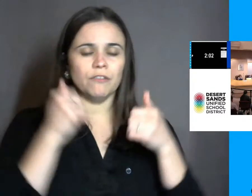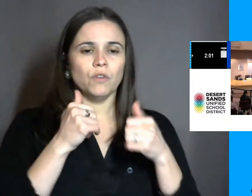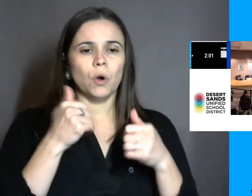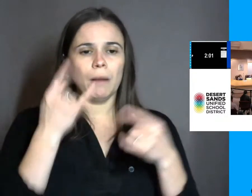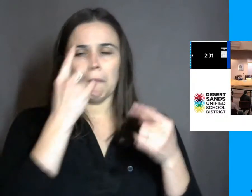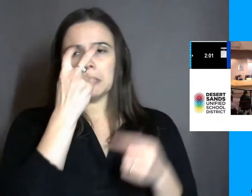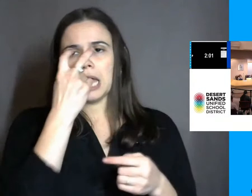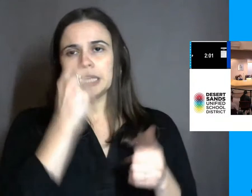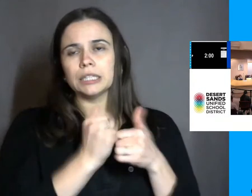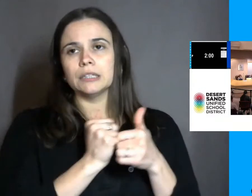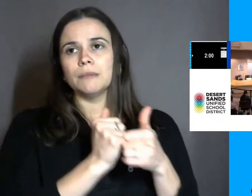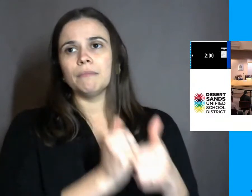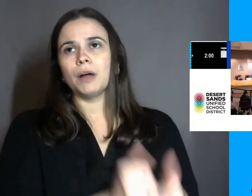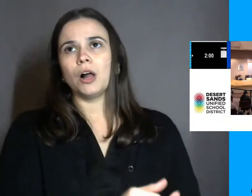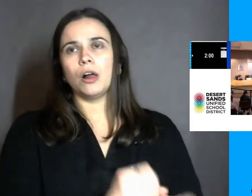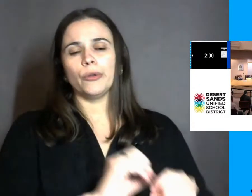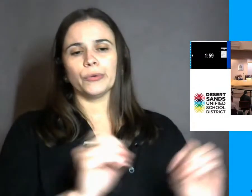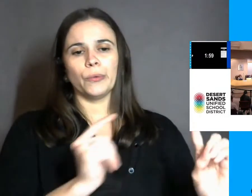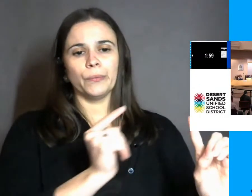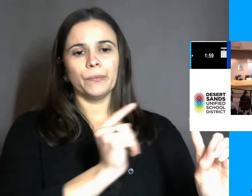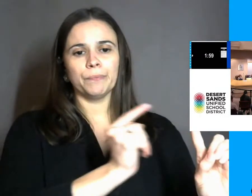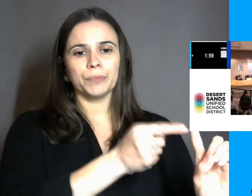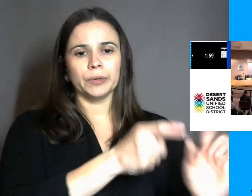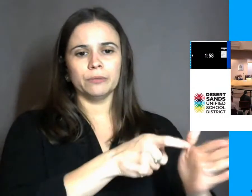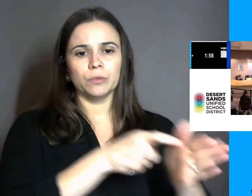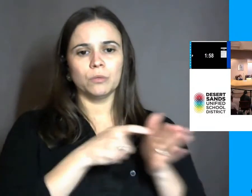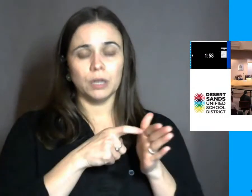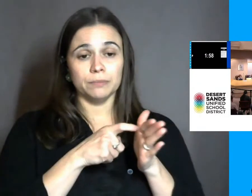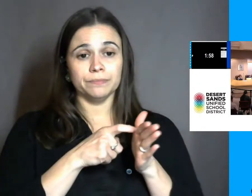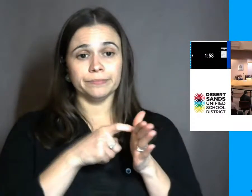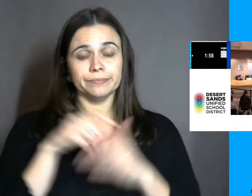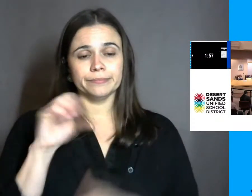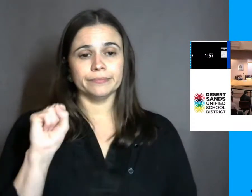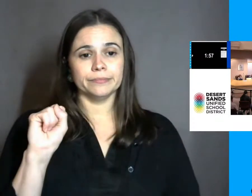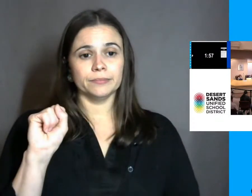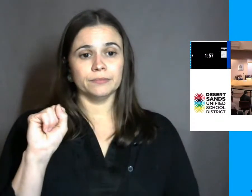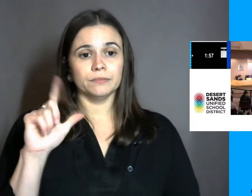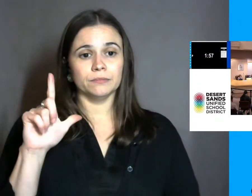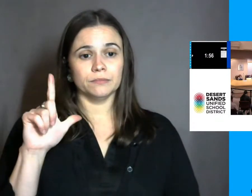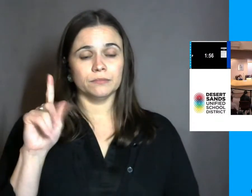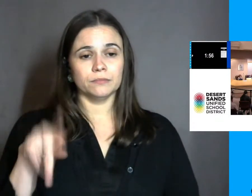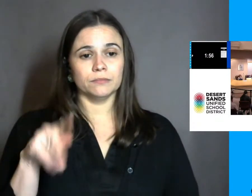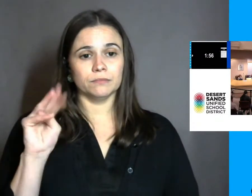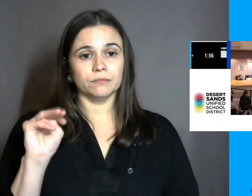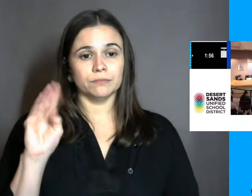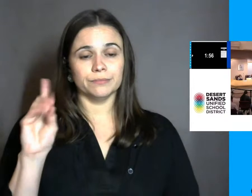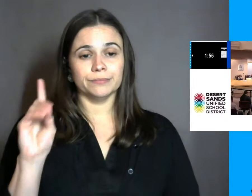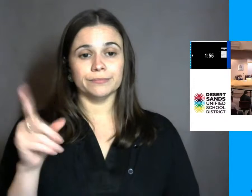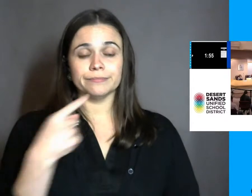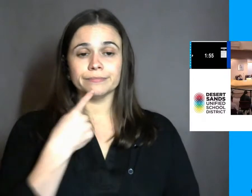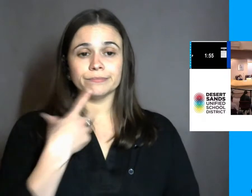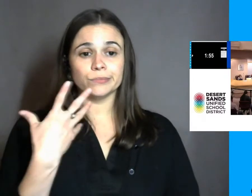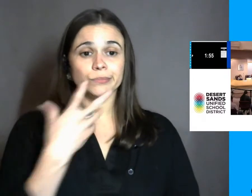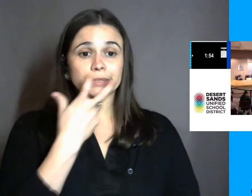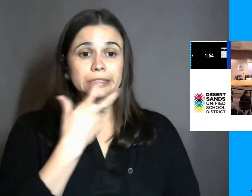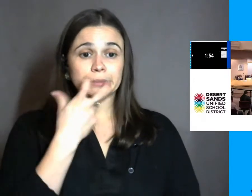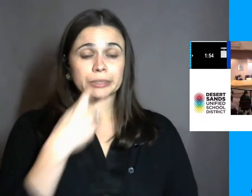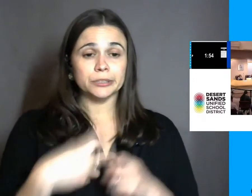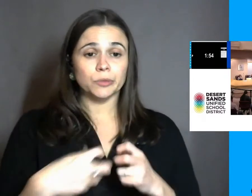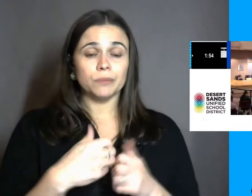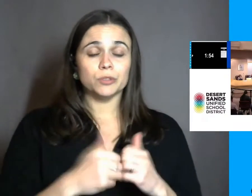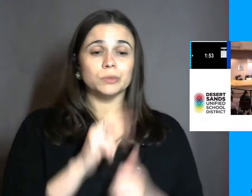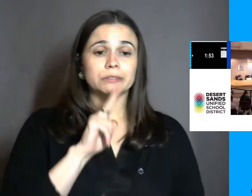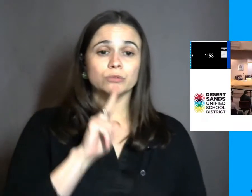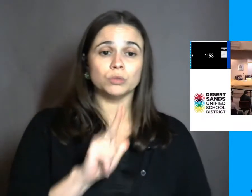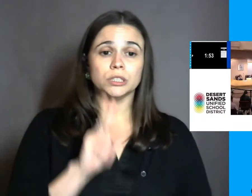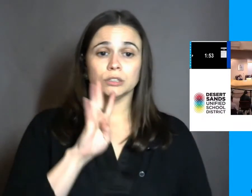mandate. A speech pathologist in Maryland wrote, "The speech issues I see with 3- and 4-year-olds that have been masked, I've